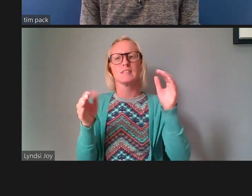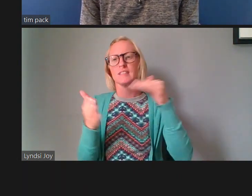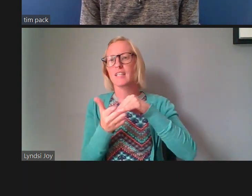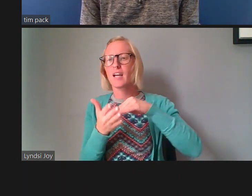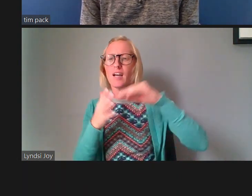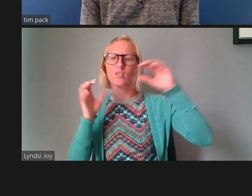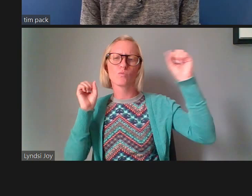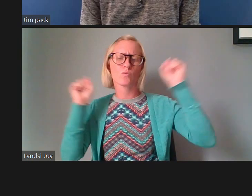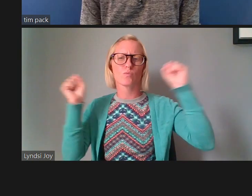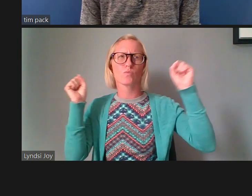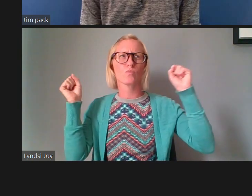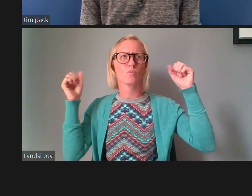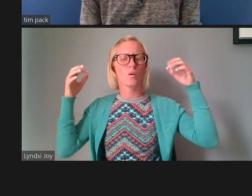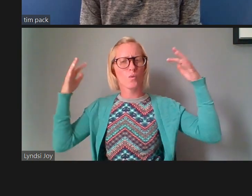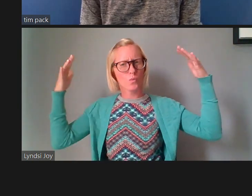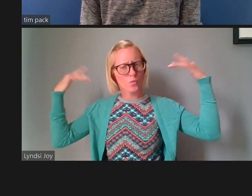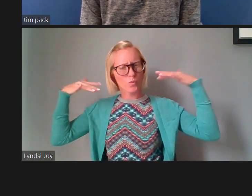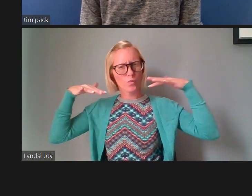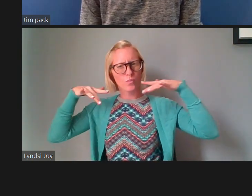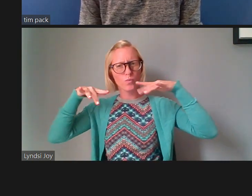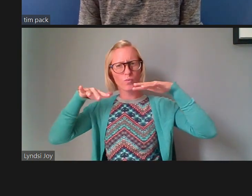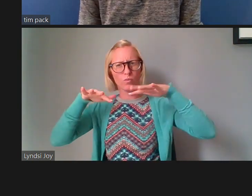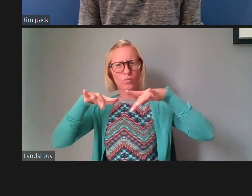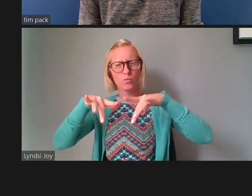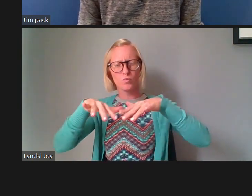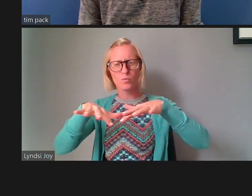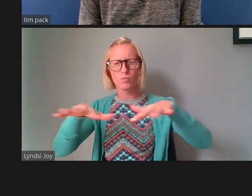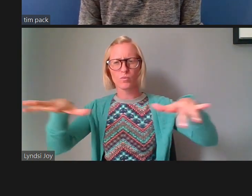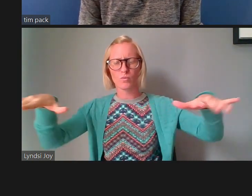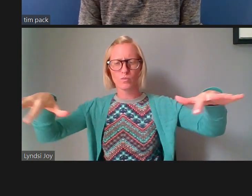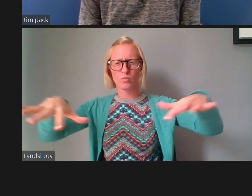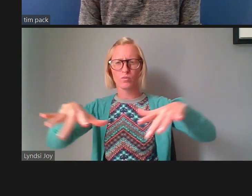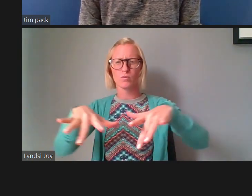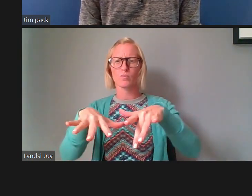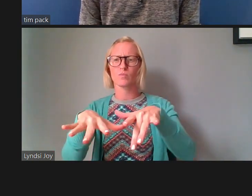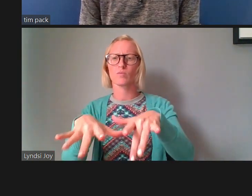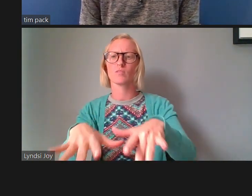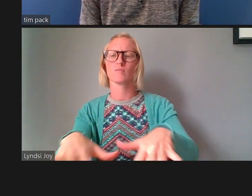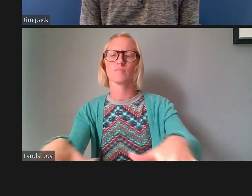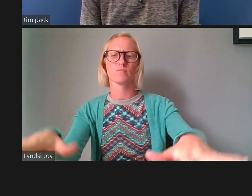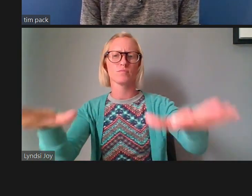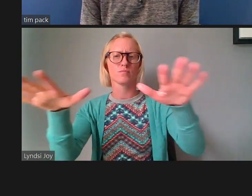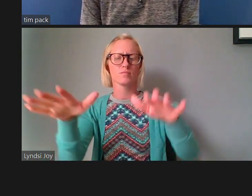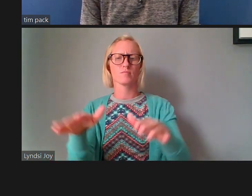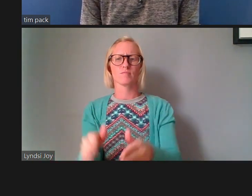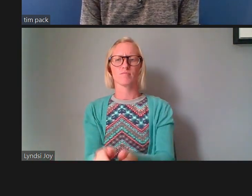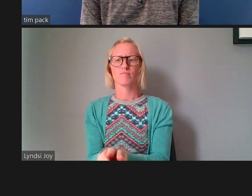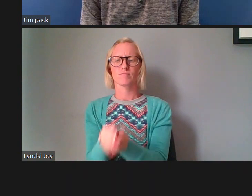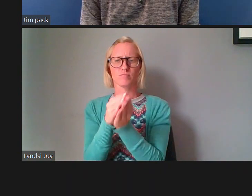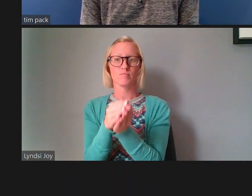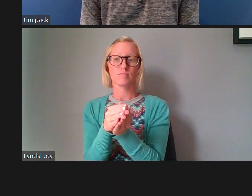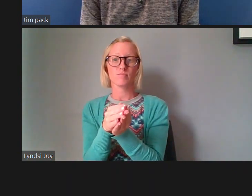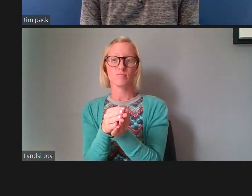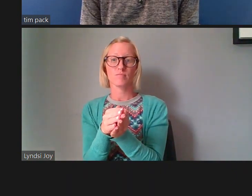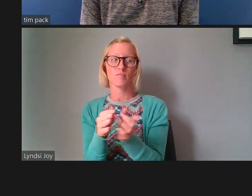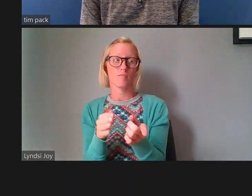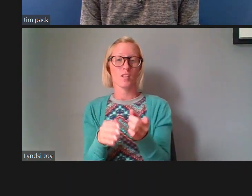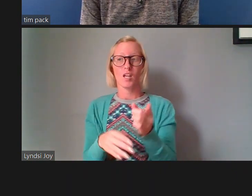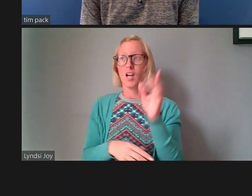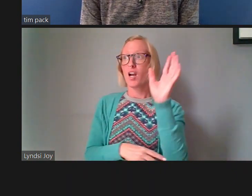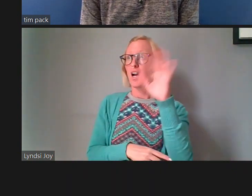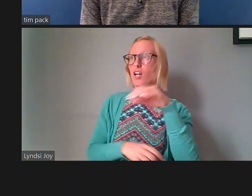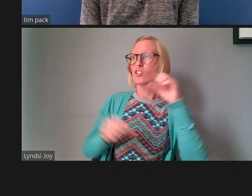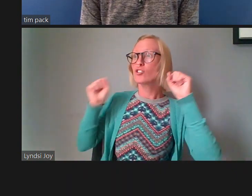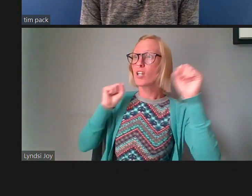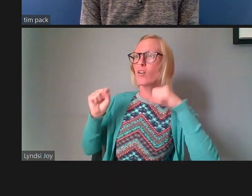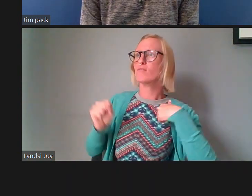at his firmer pressure, the note, fluking up an octave, became a strident blare more penetrating than before. Piggy was shouting